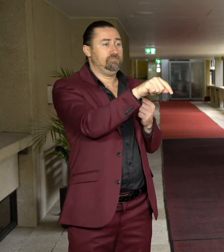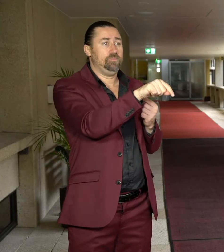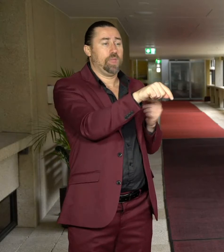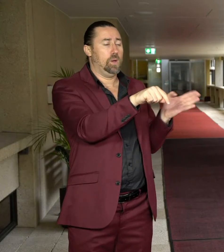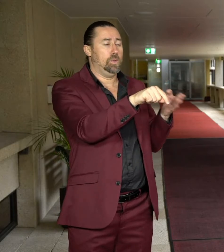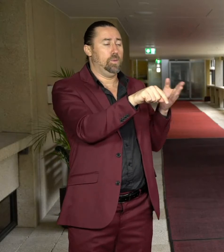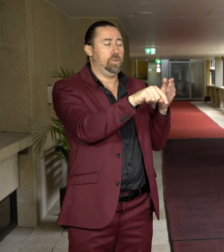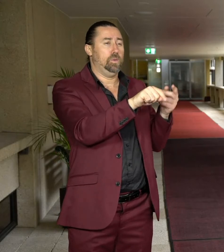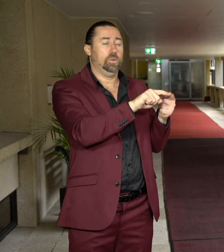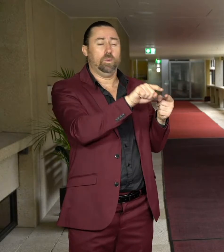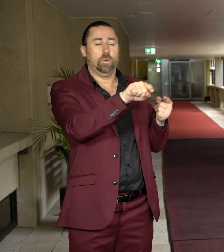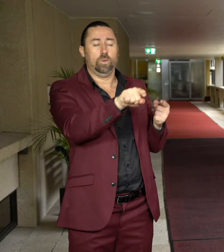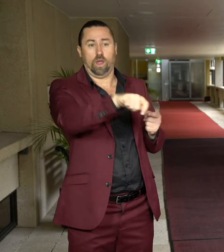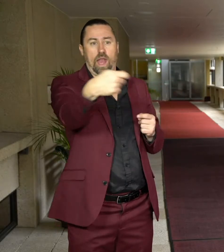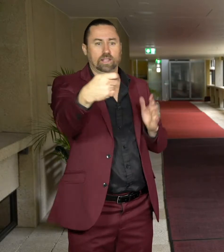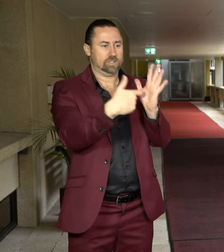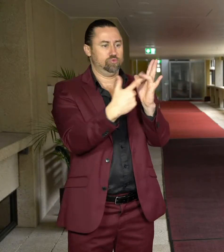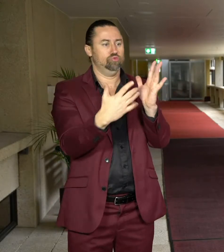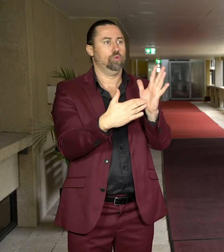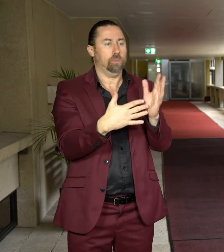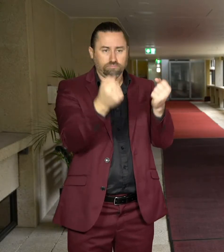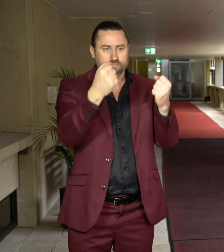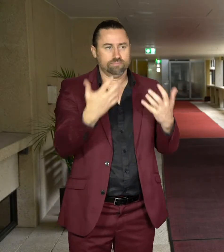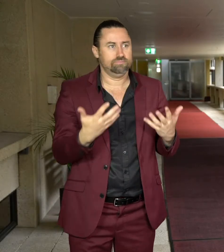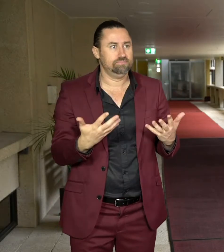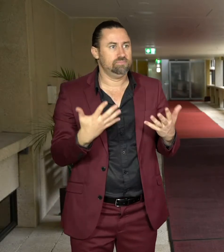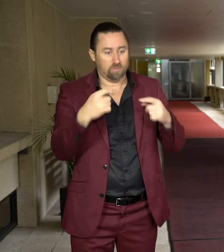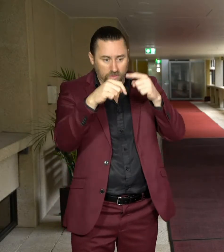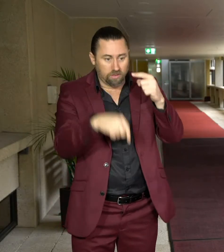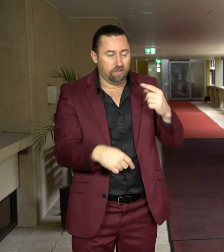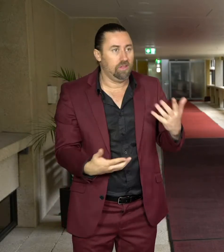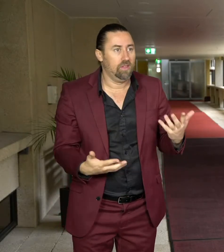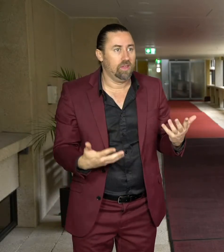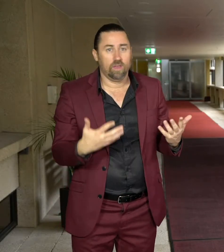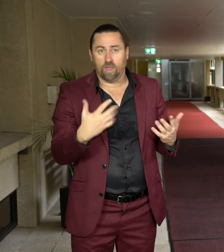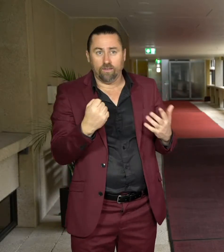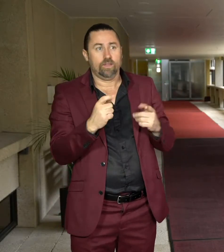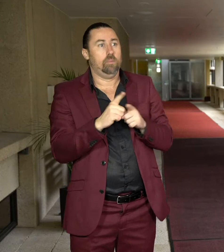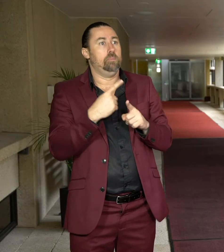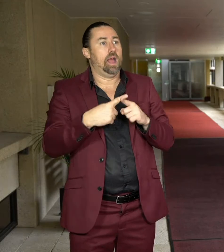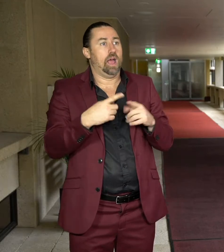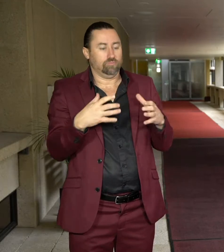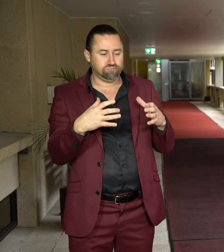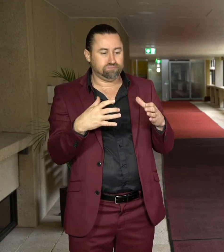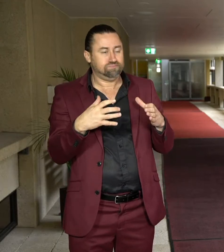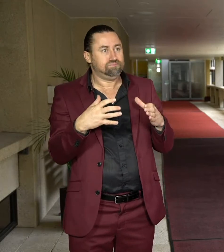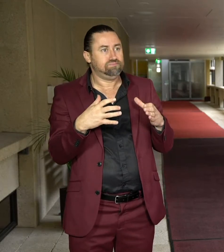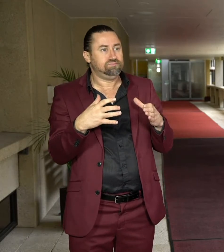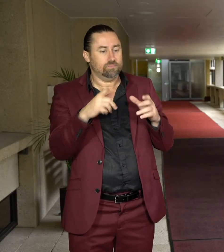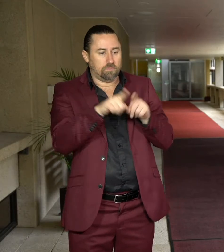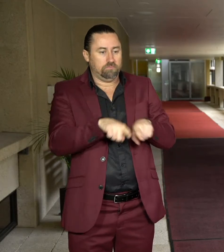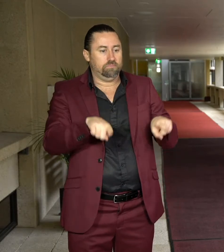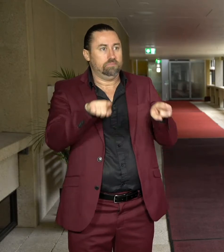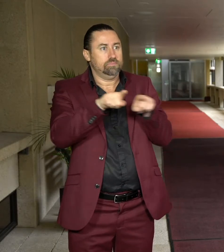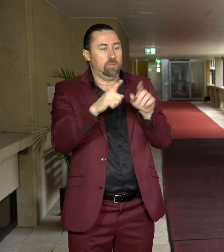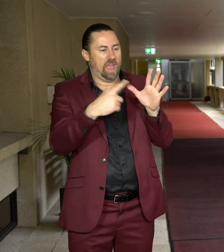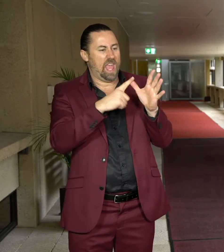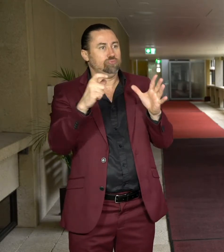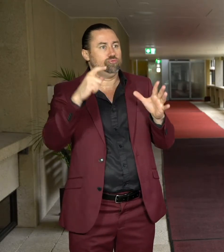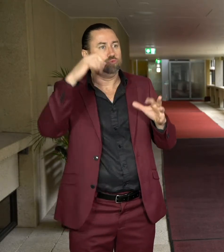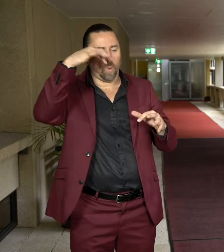be transmitted within the hotel environment. Hotel rooms are positive pressure; they push air outwards into